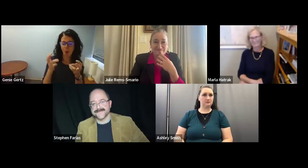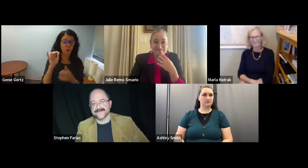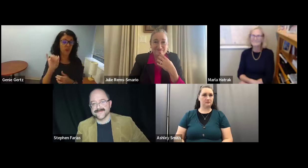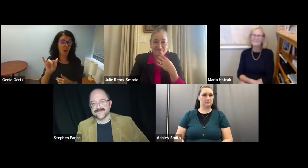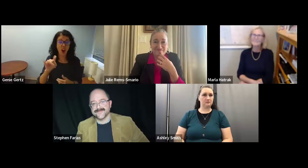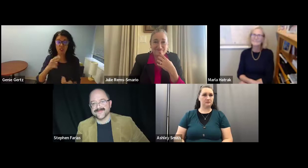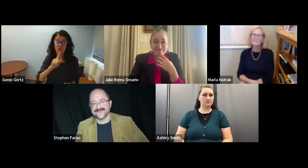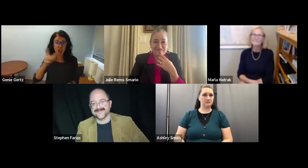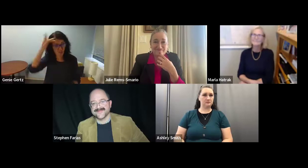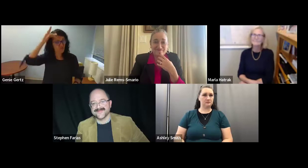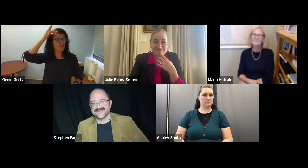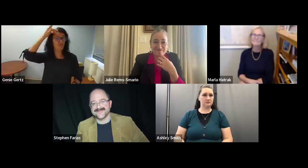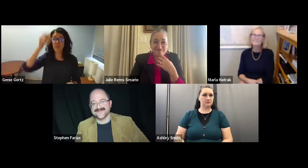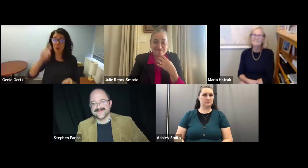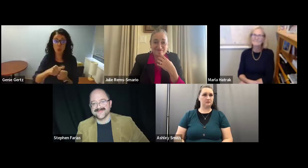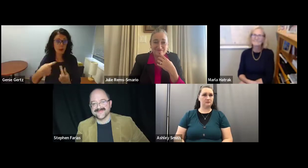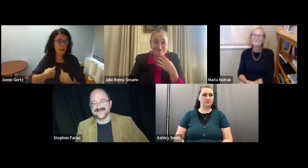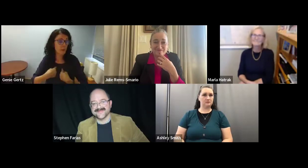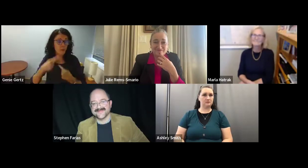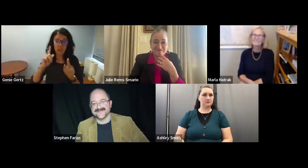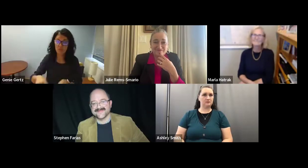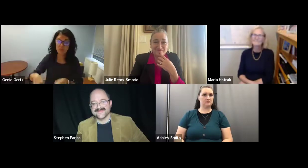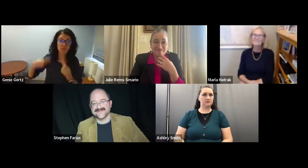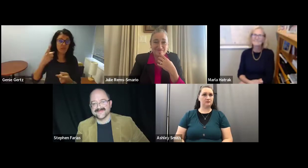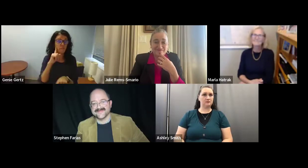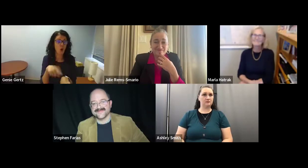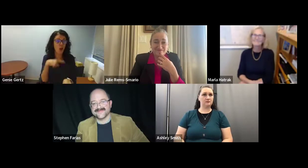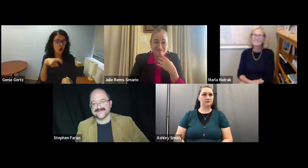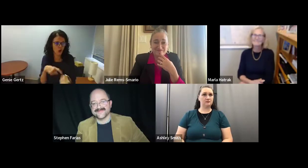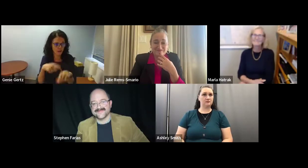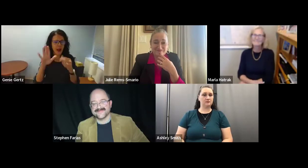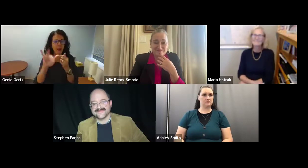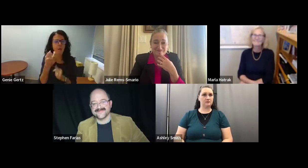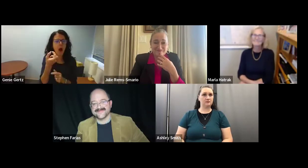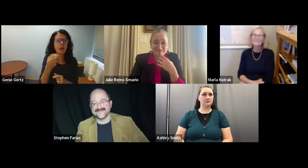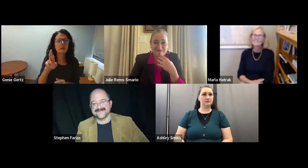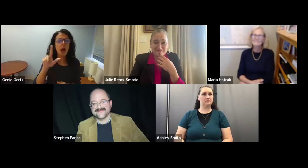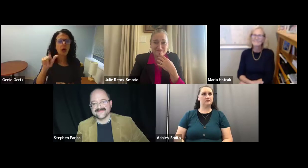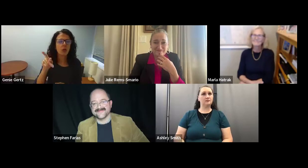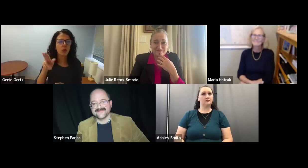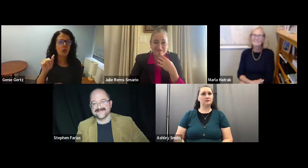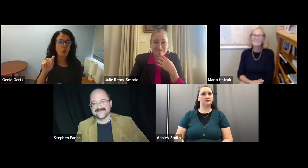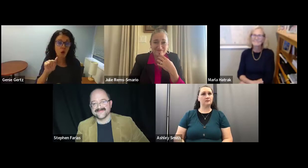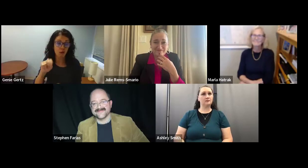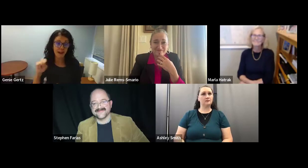being taken from us. And, you know, it's been something that I've thought about for a long